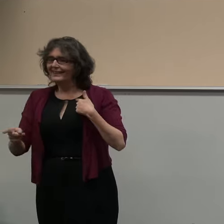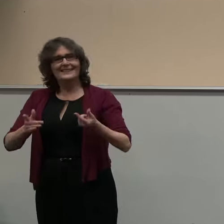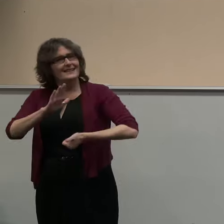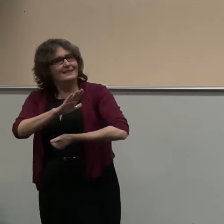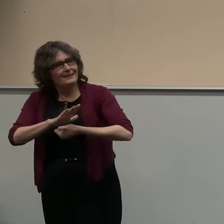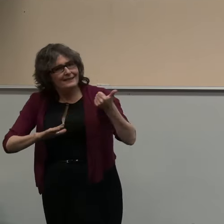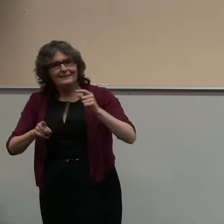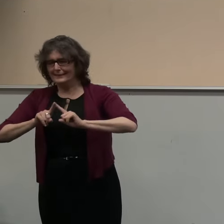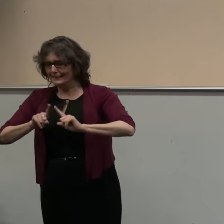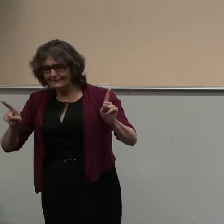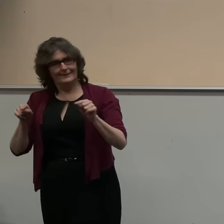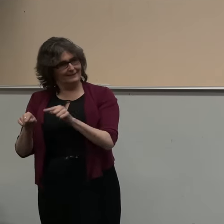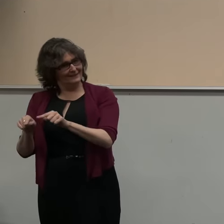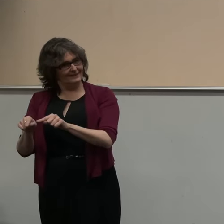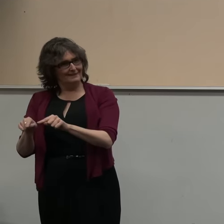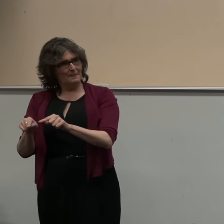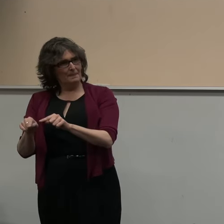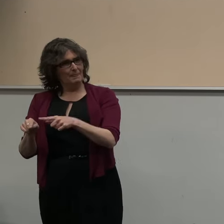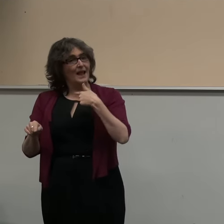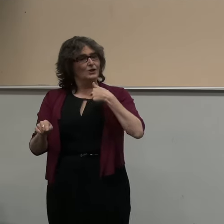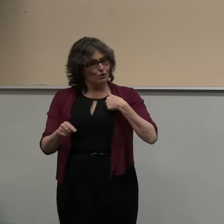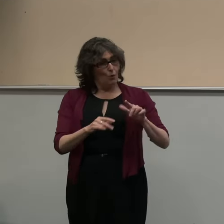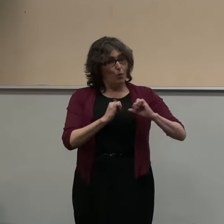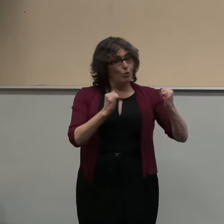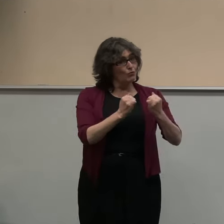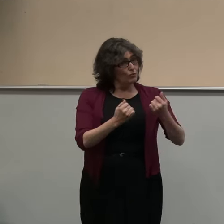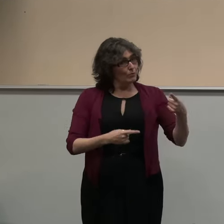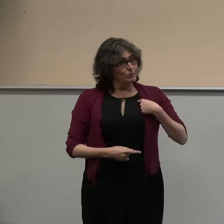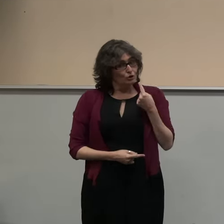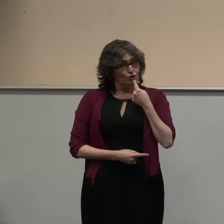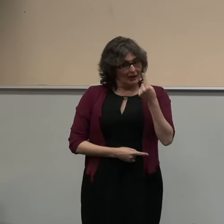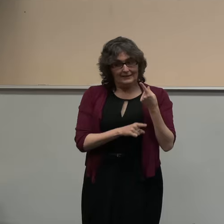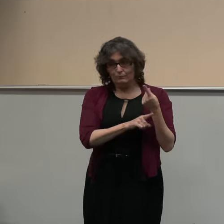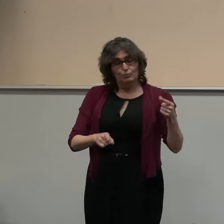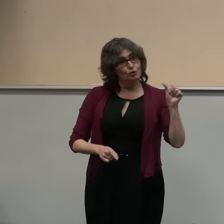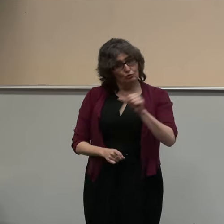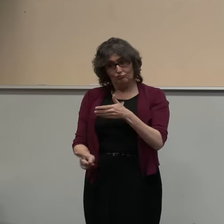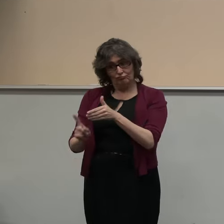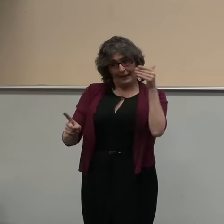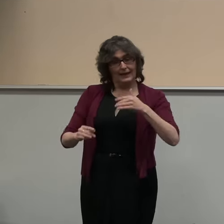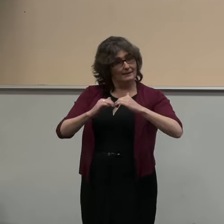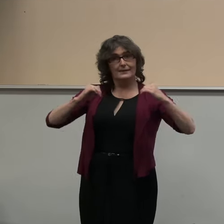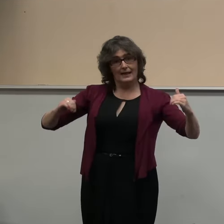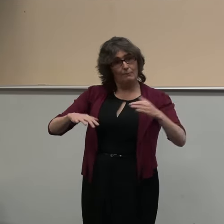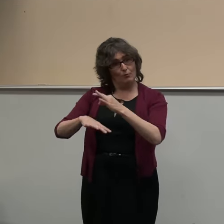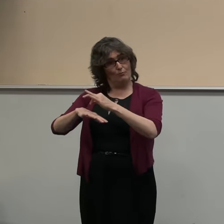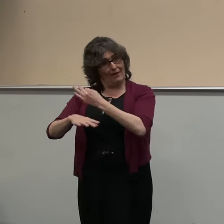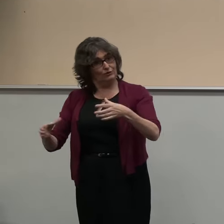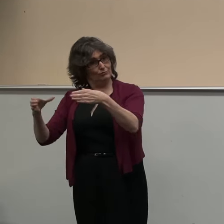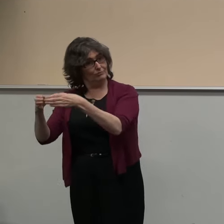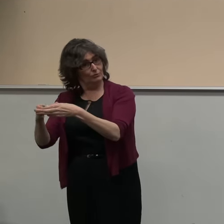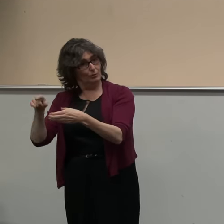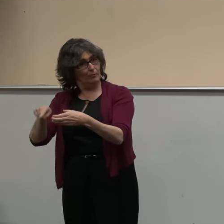they're suggesting is recognition as a separate professional specialty with bespoke training